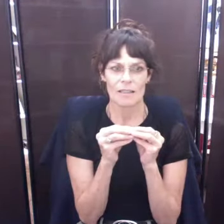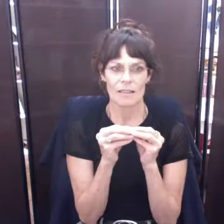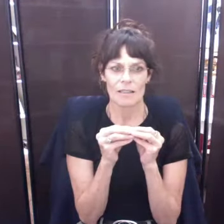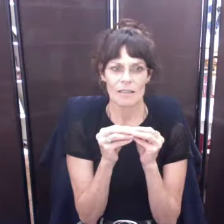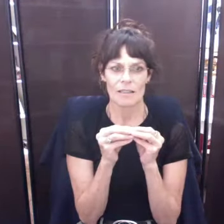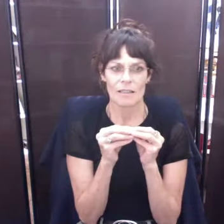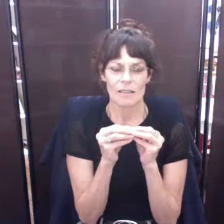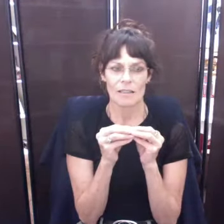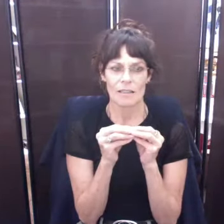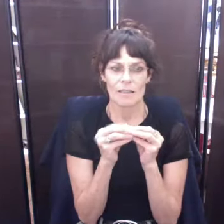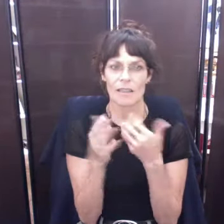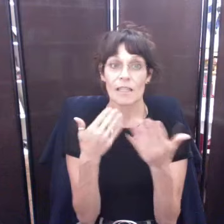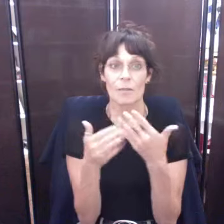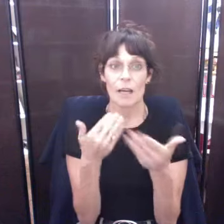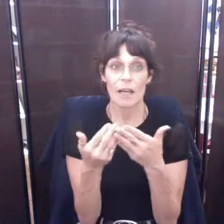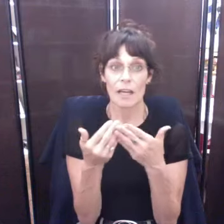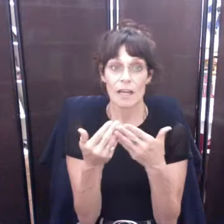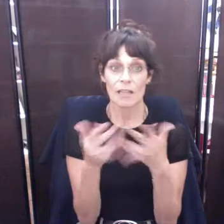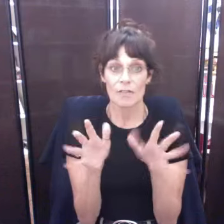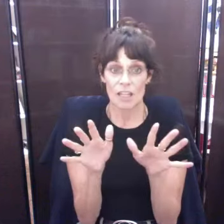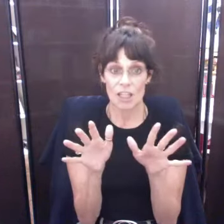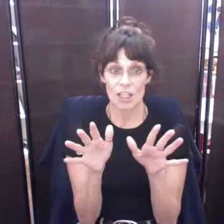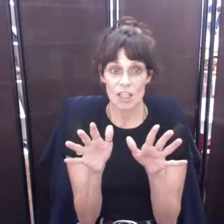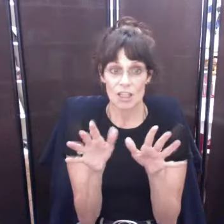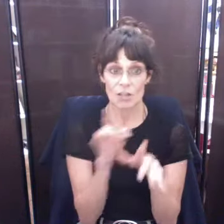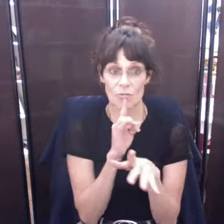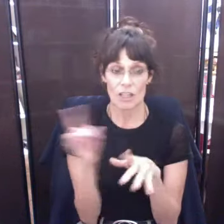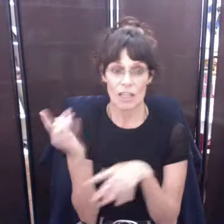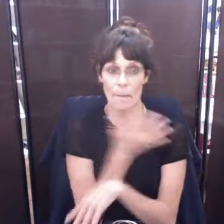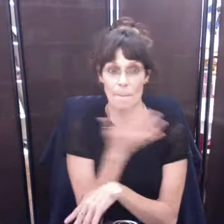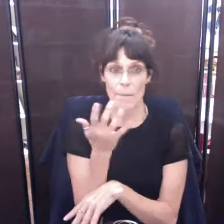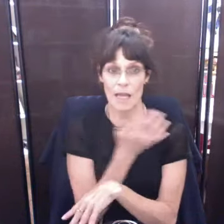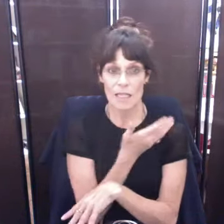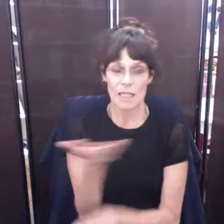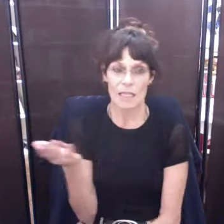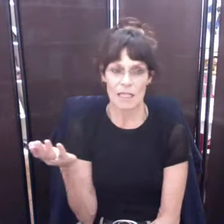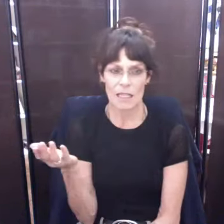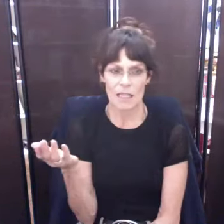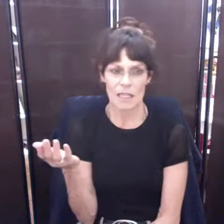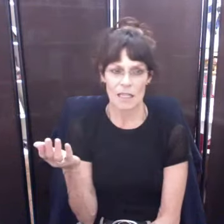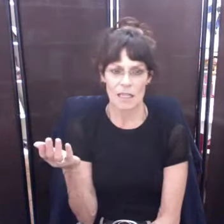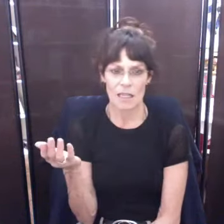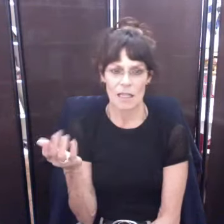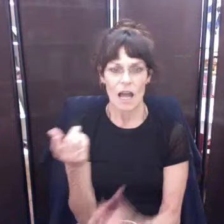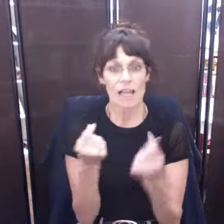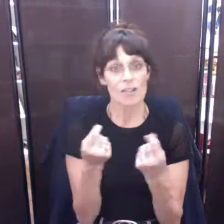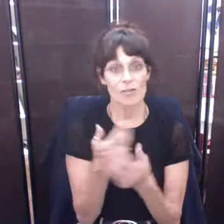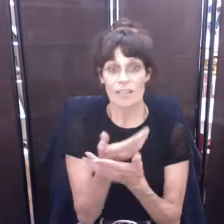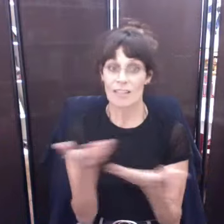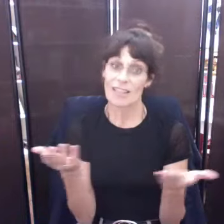So anyway, to finish up, there was a really amazing thing. So I do this thing. It's a second step thing.